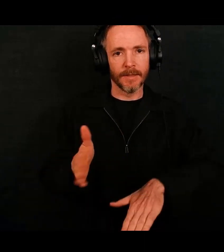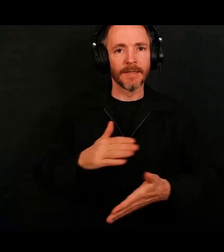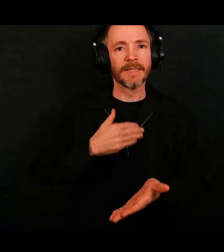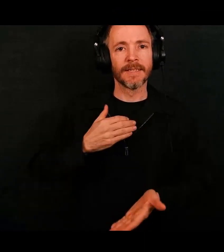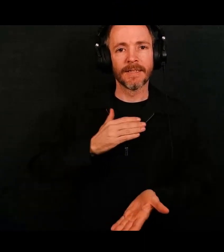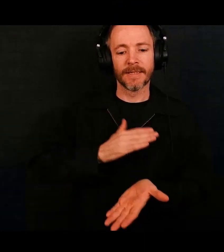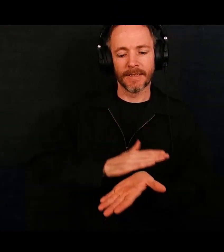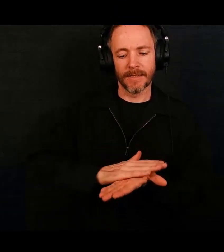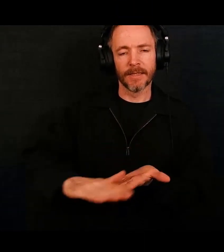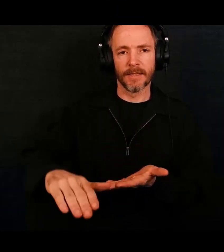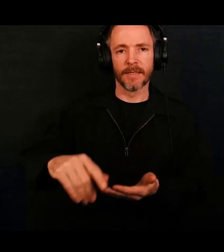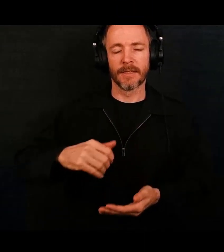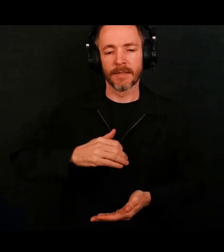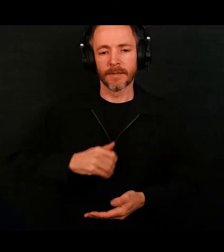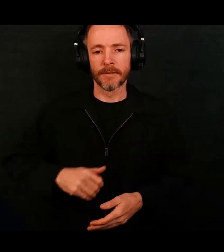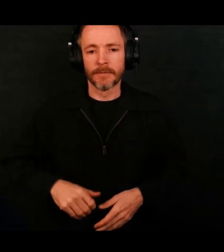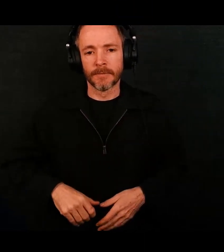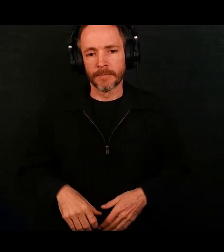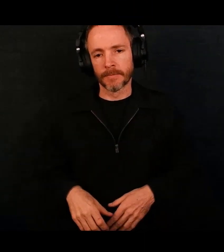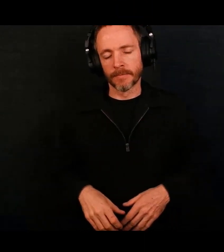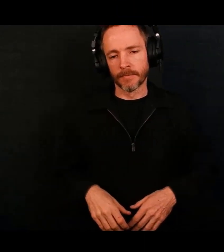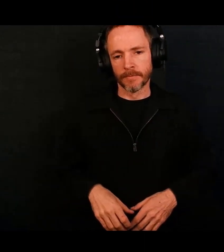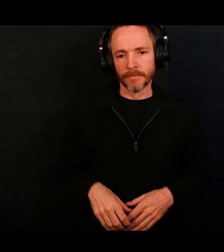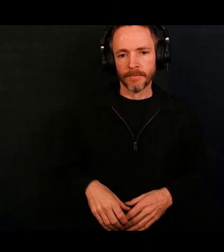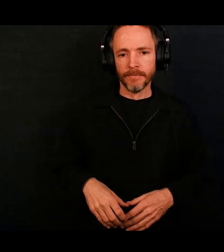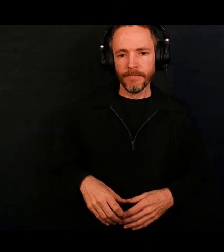corner back here. I don't know.